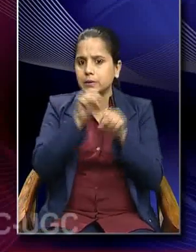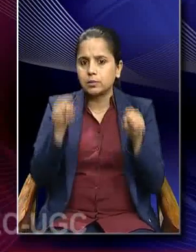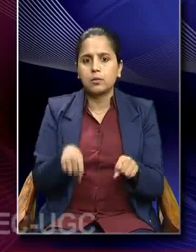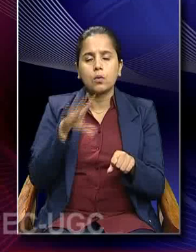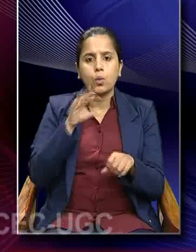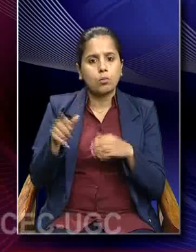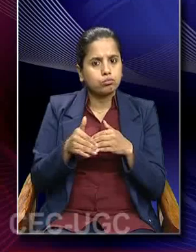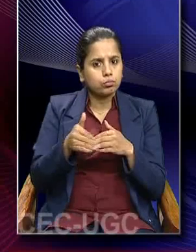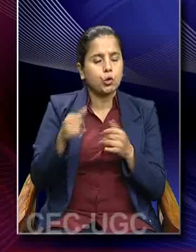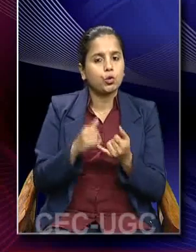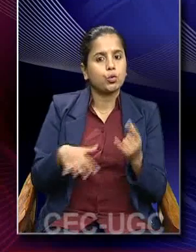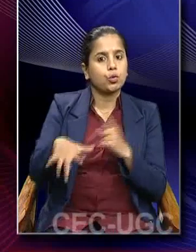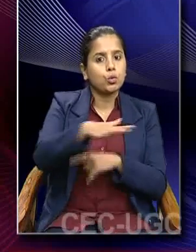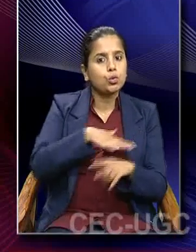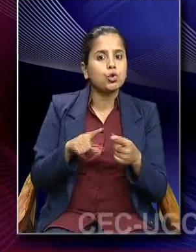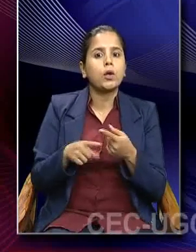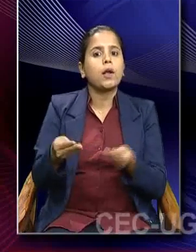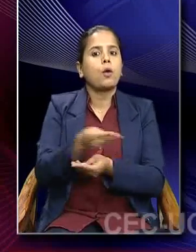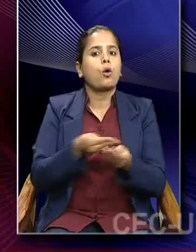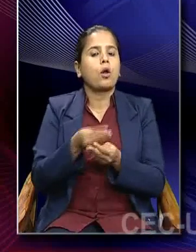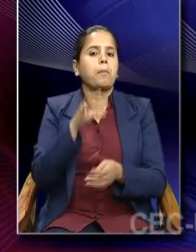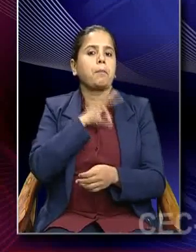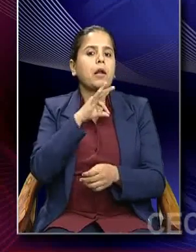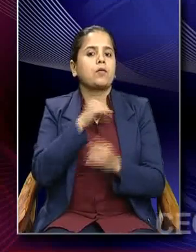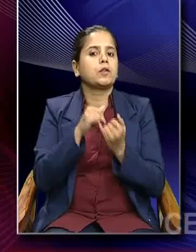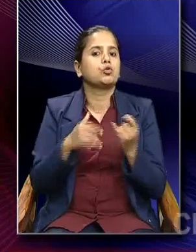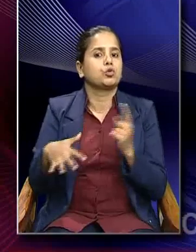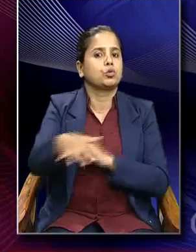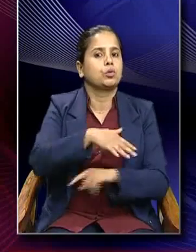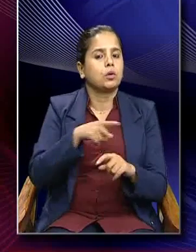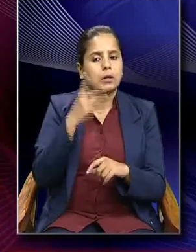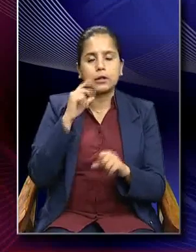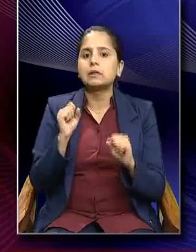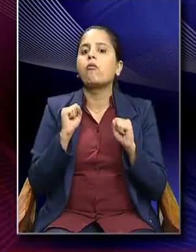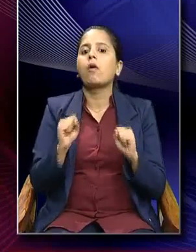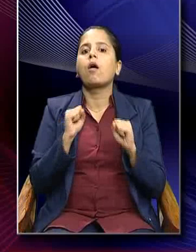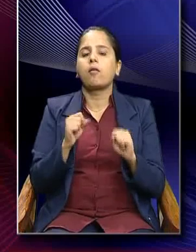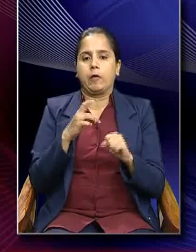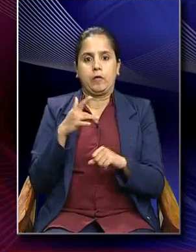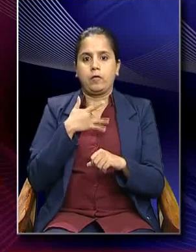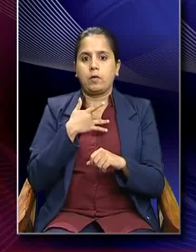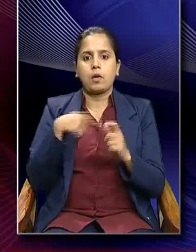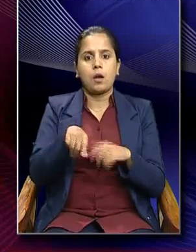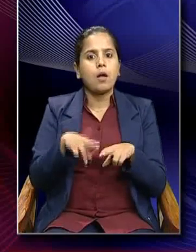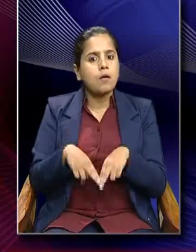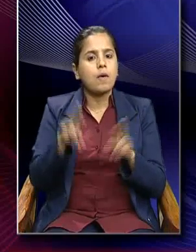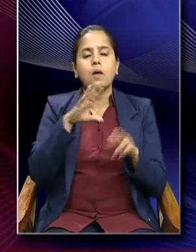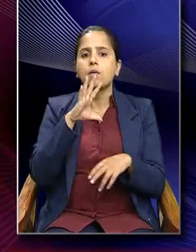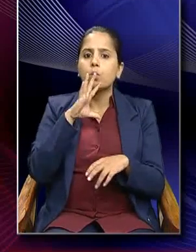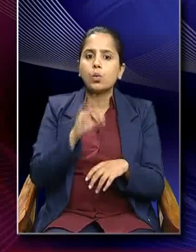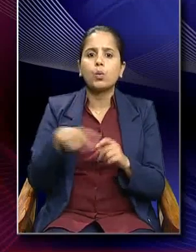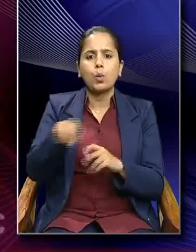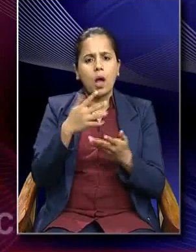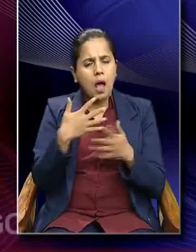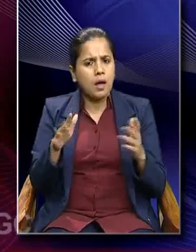to socio-economic benefits to the society, it becomes difficult to finally address to each